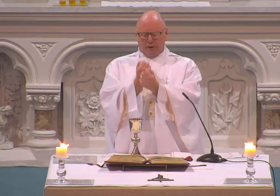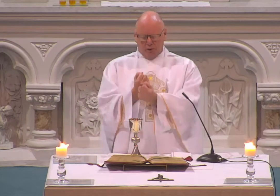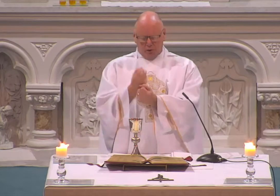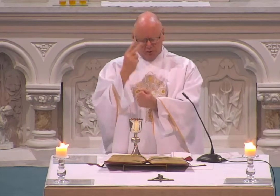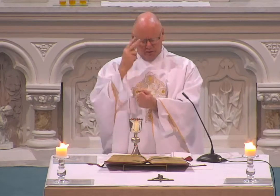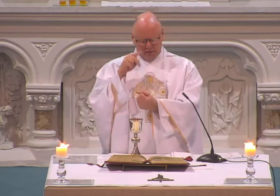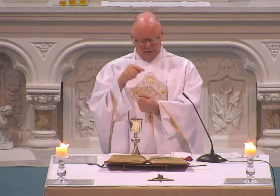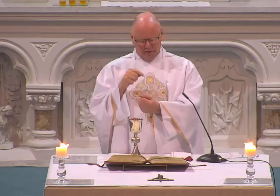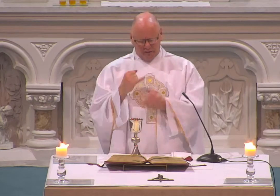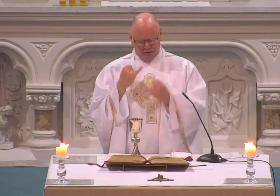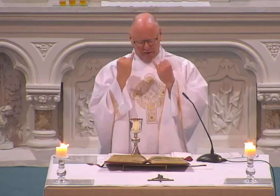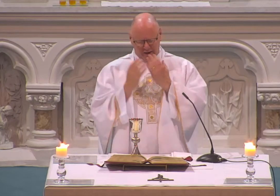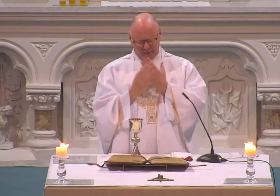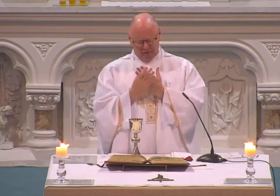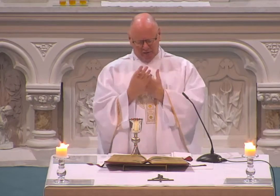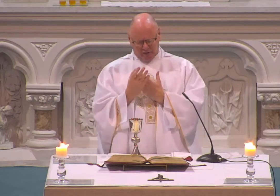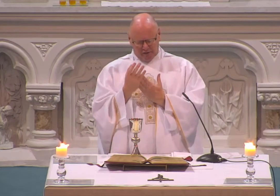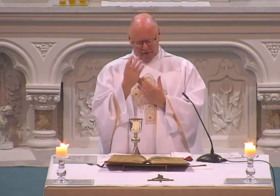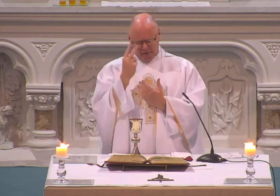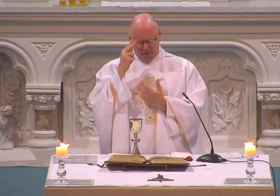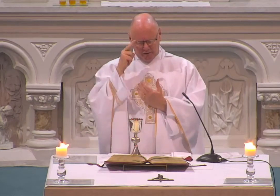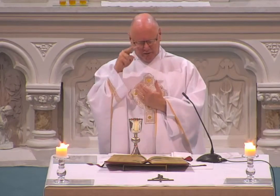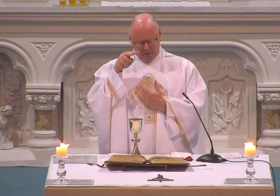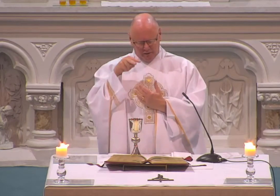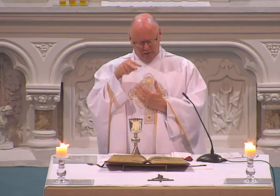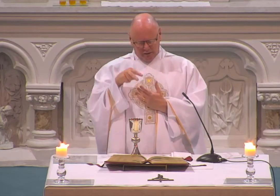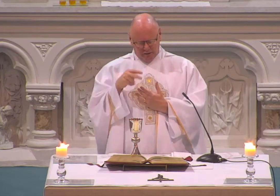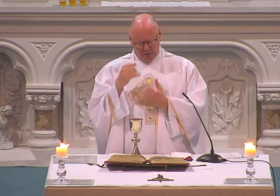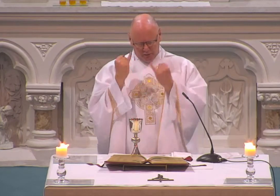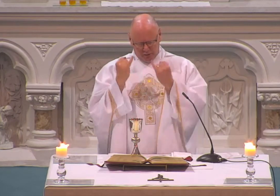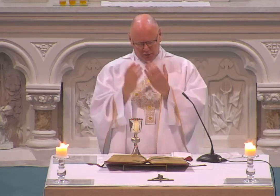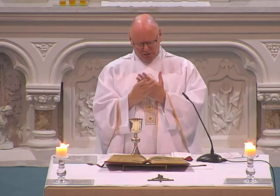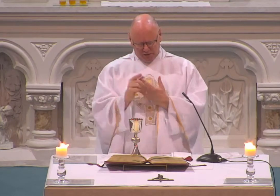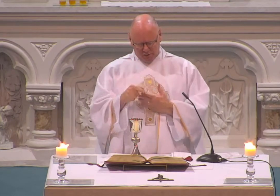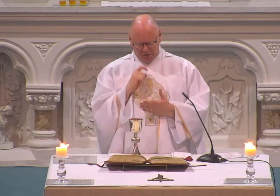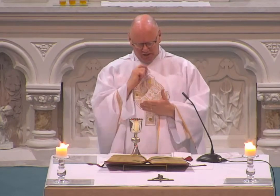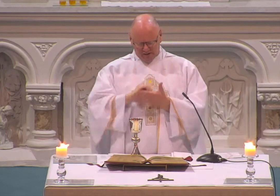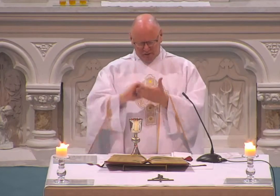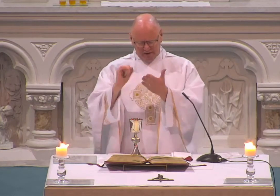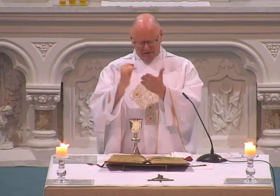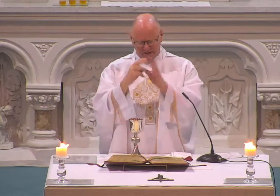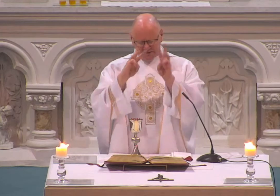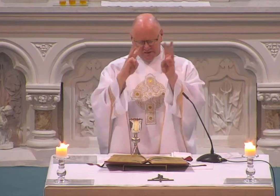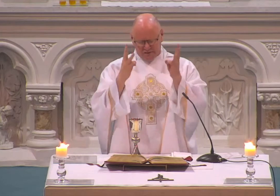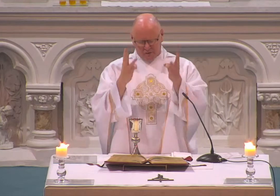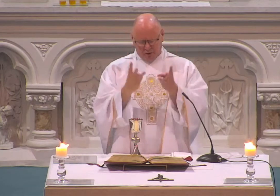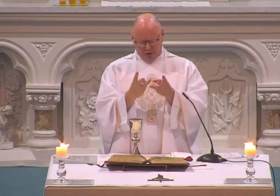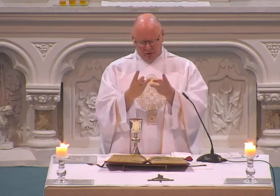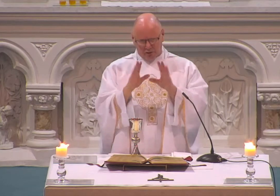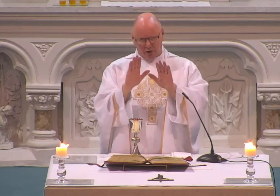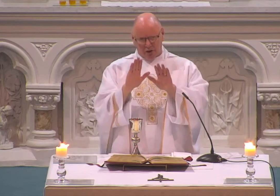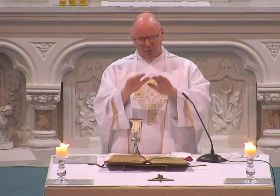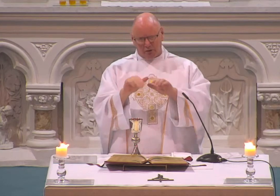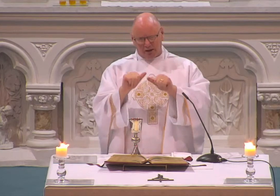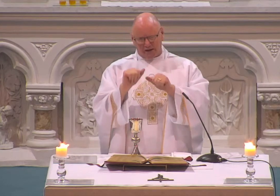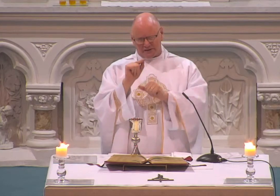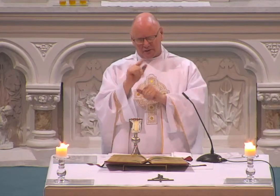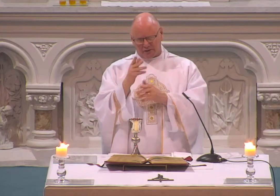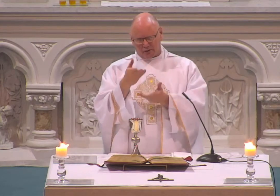Behold the Lamb of God. Behold him who takes away the sins of the world. Blessed are those